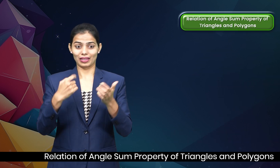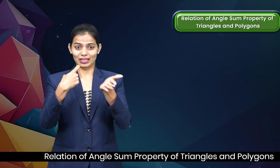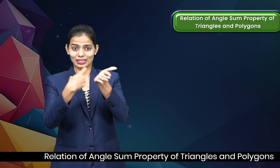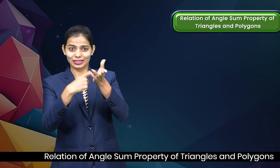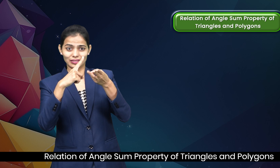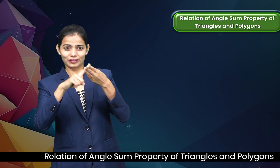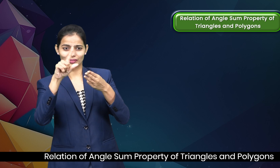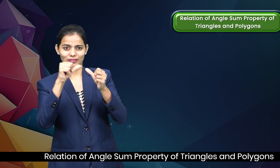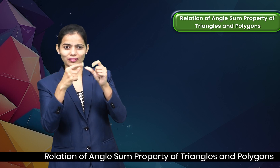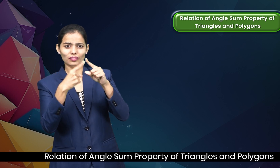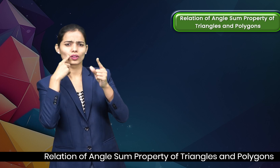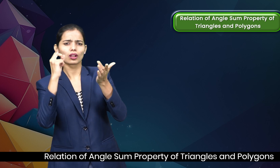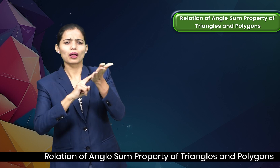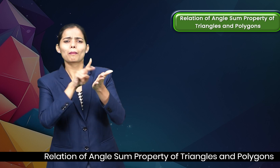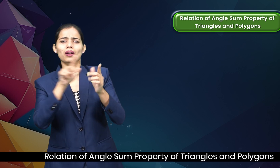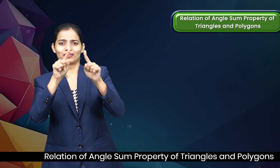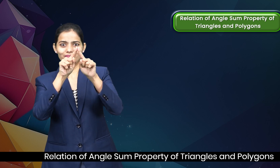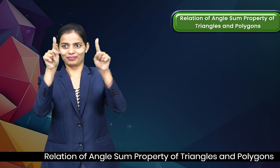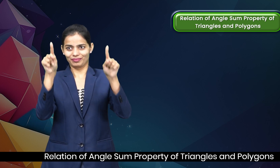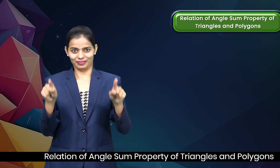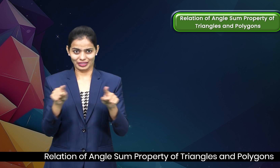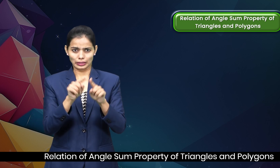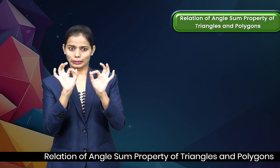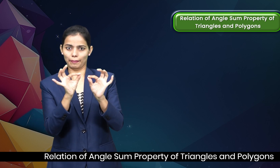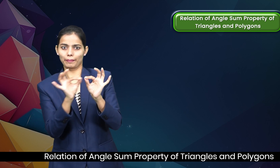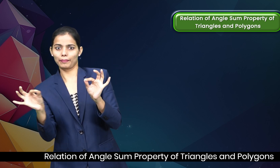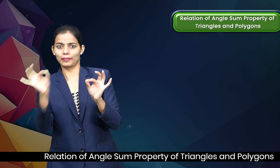Relation of angle sum property of triangles and polygons.